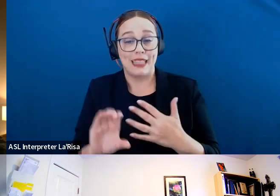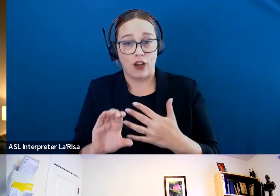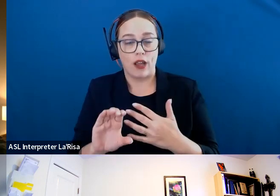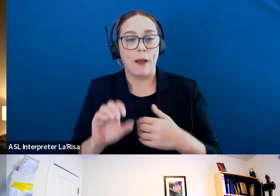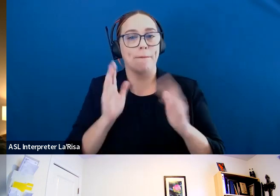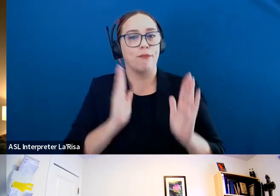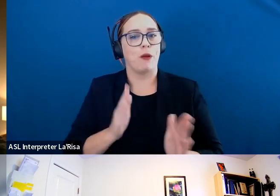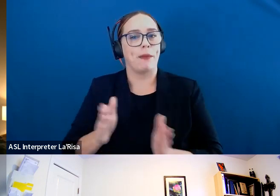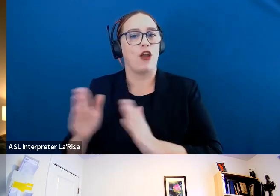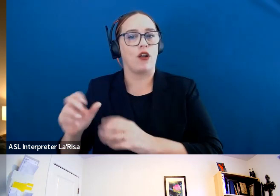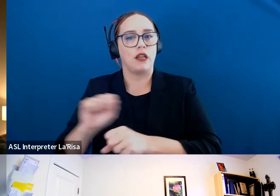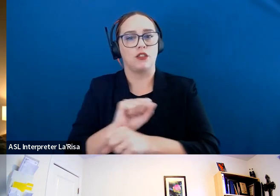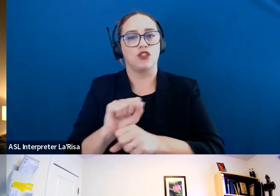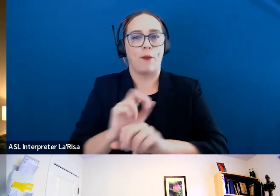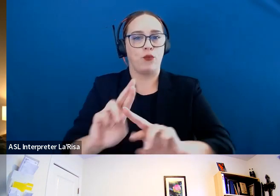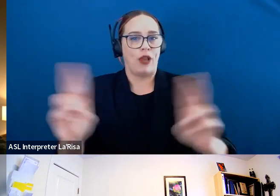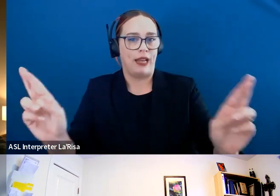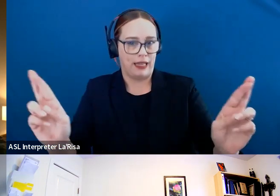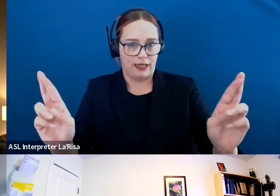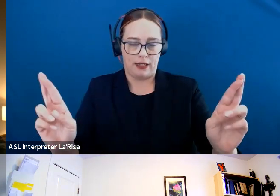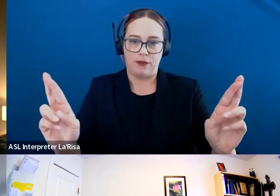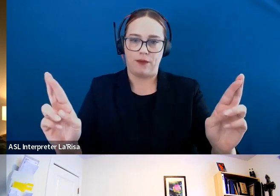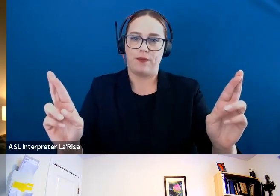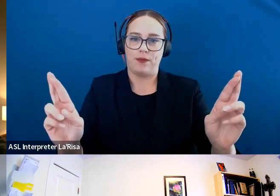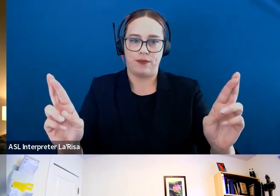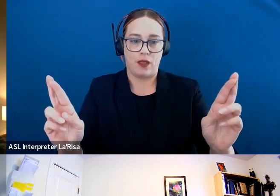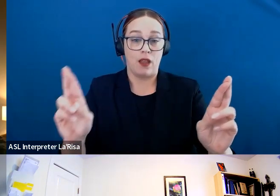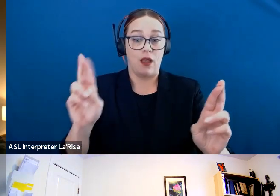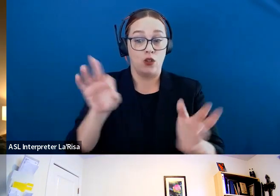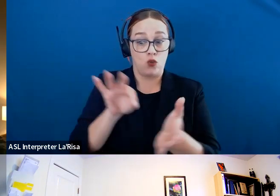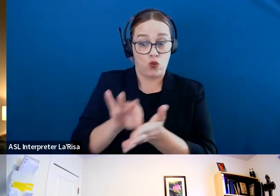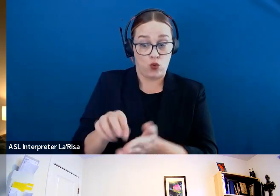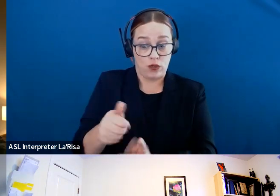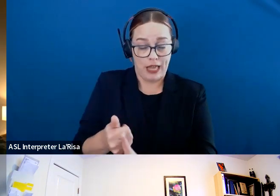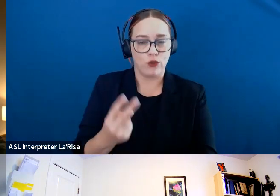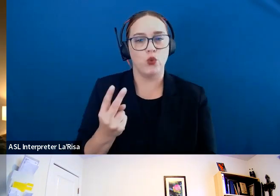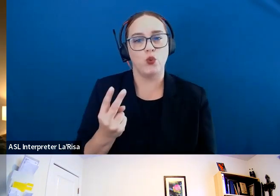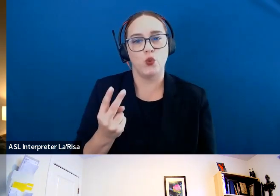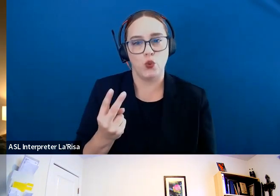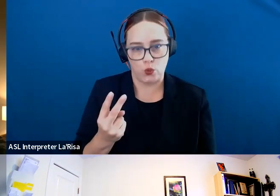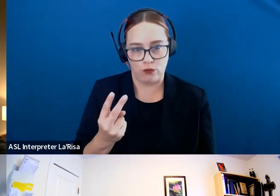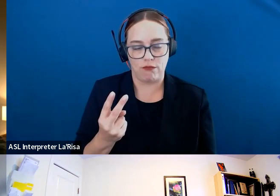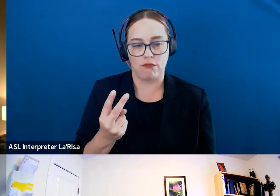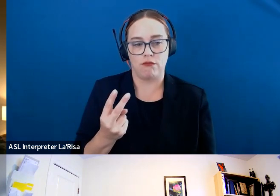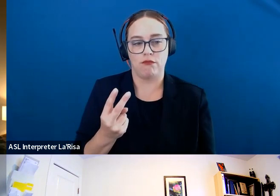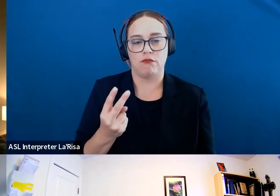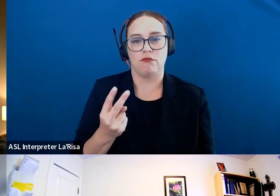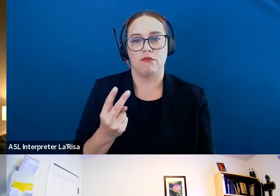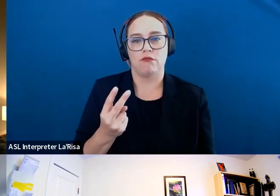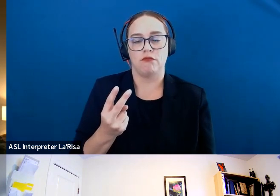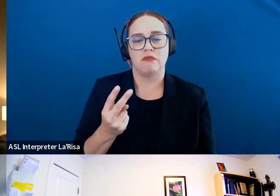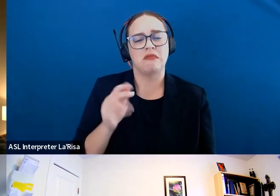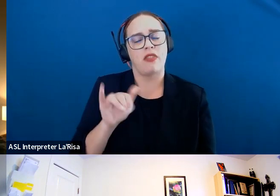job readiness services. And the CIL gave themselves a 2 for this criteria. And so that is